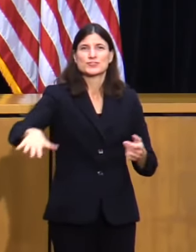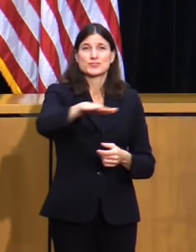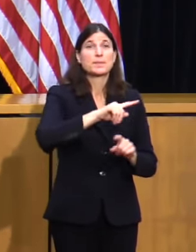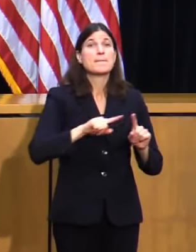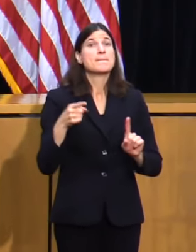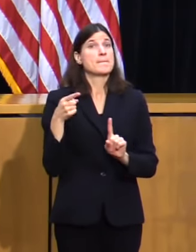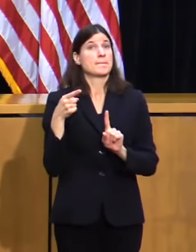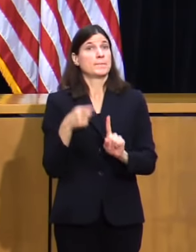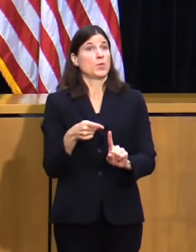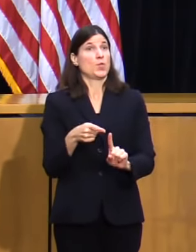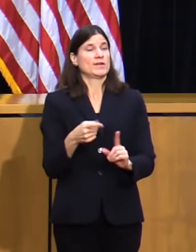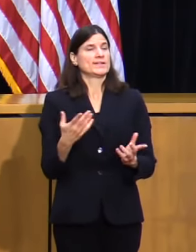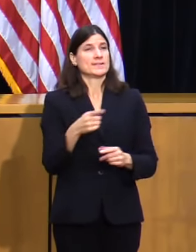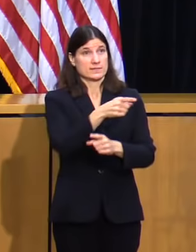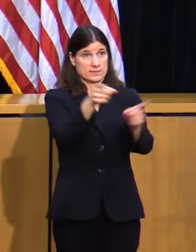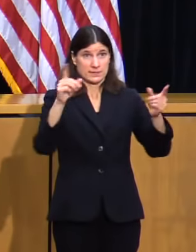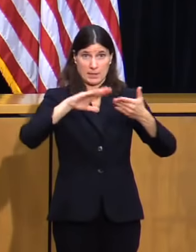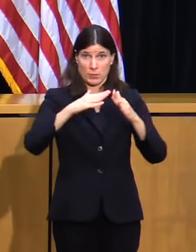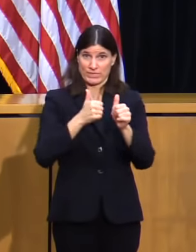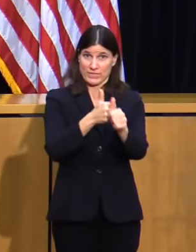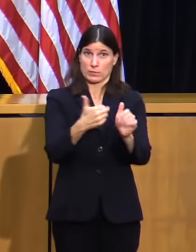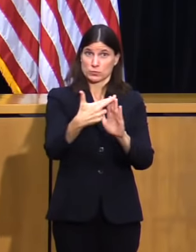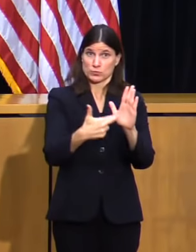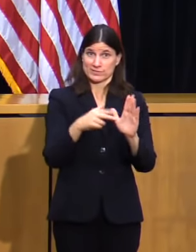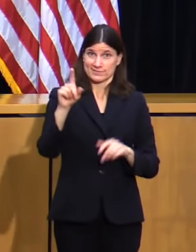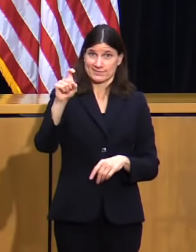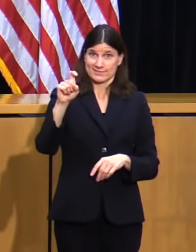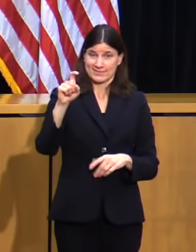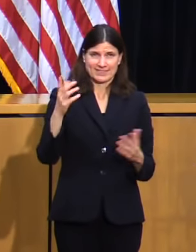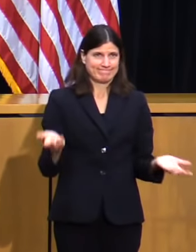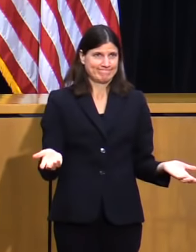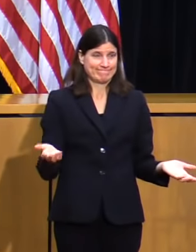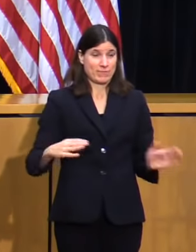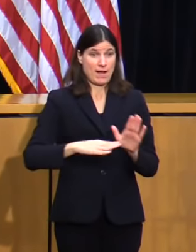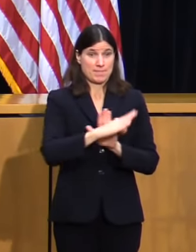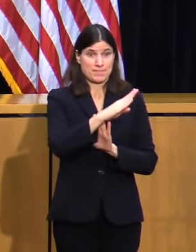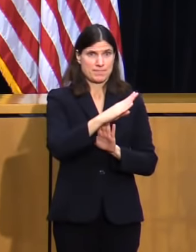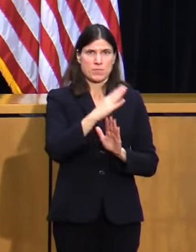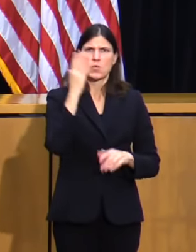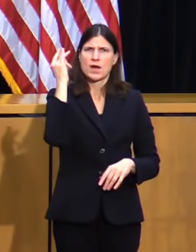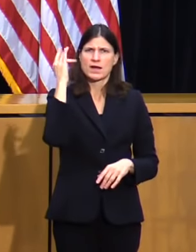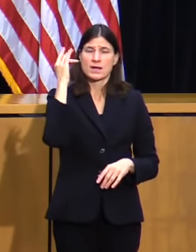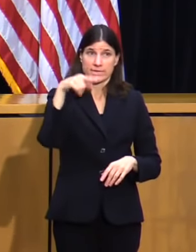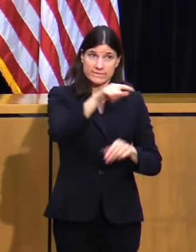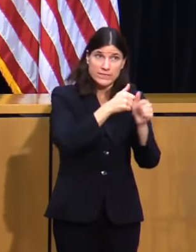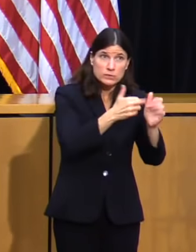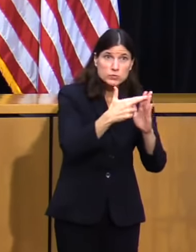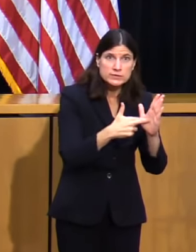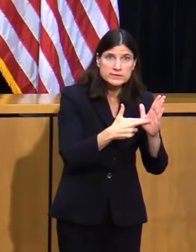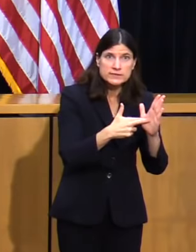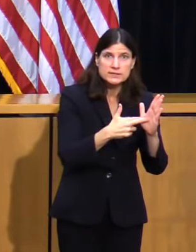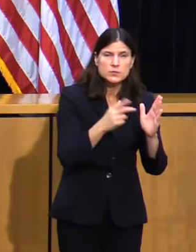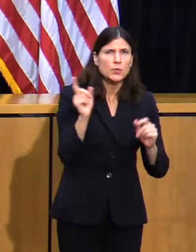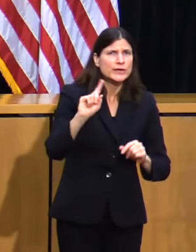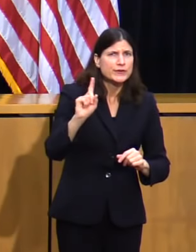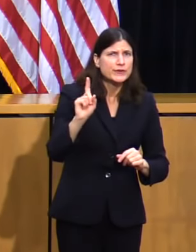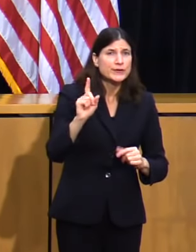complicated than that. I mean, my view would be that the two things I think are most important about wearing masks are, number